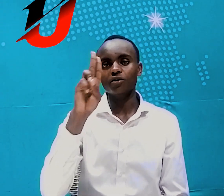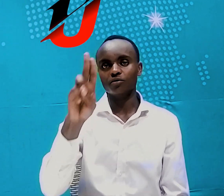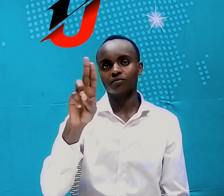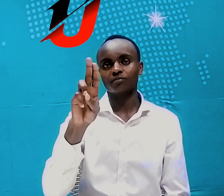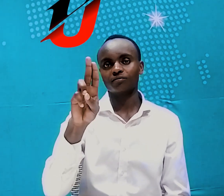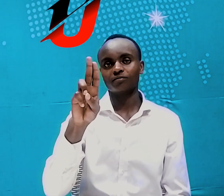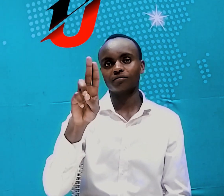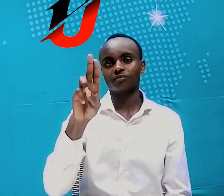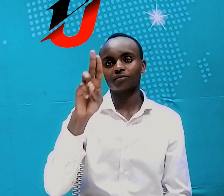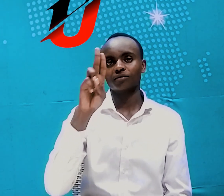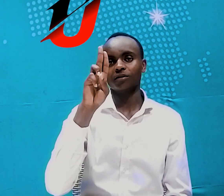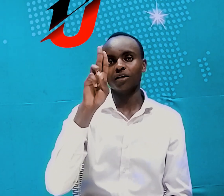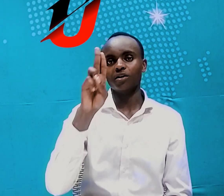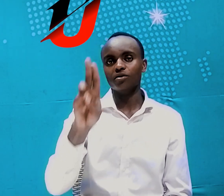U. U.